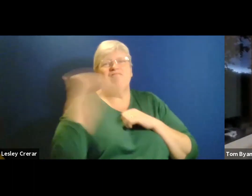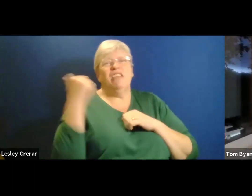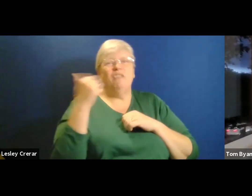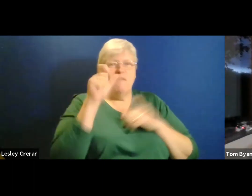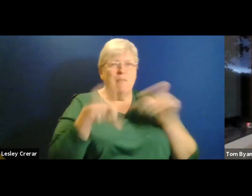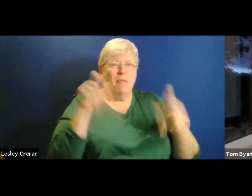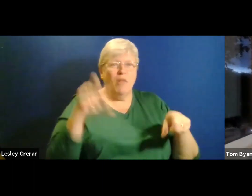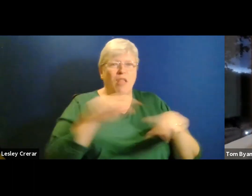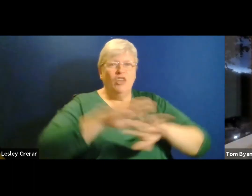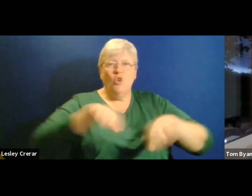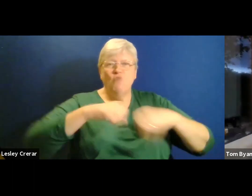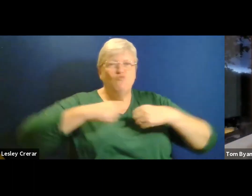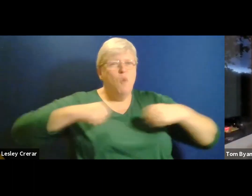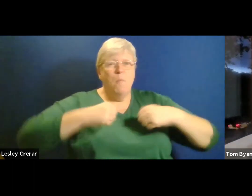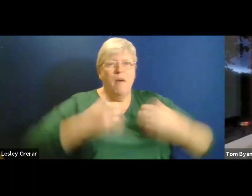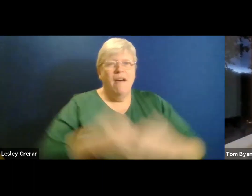for.